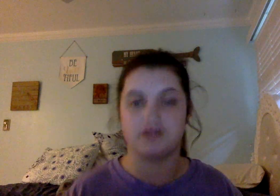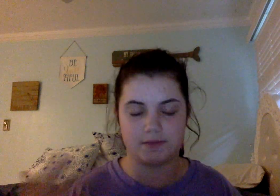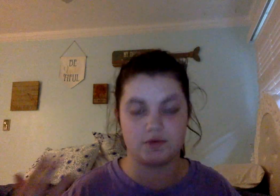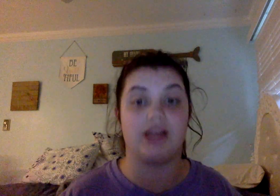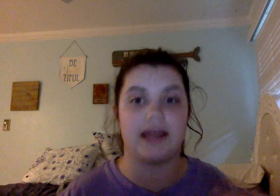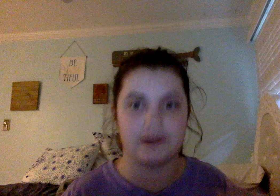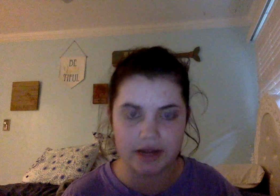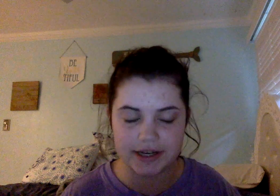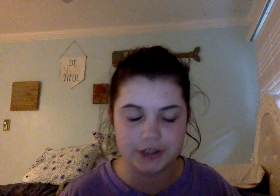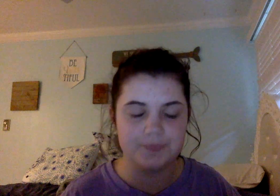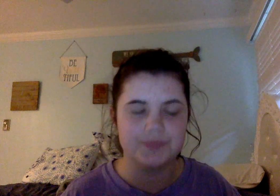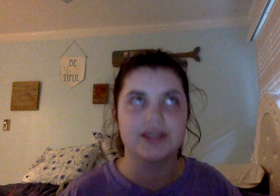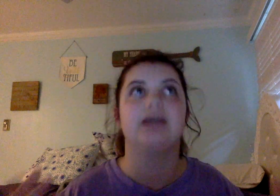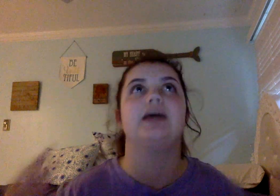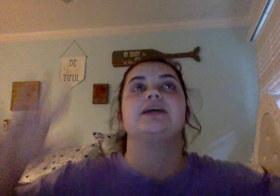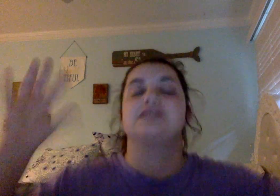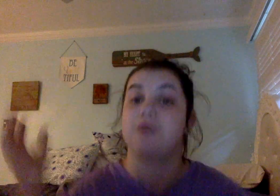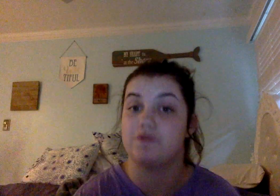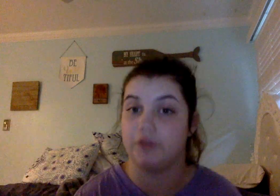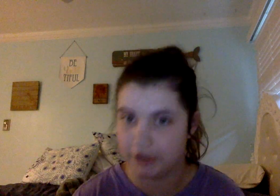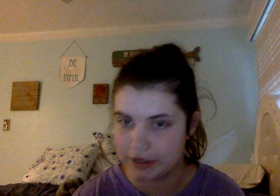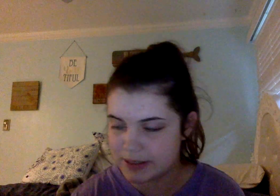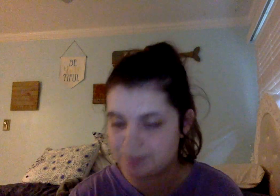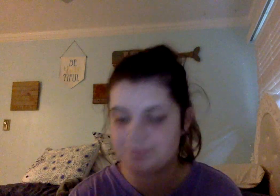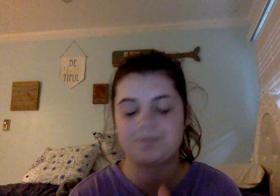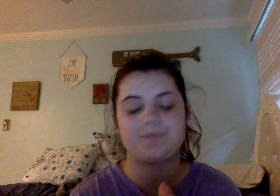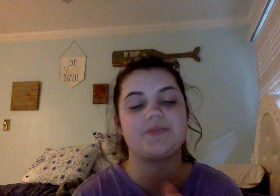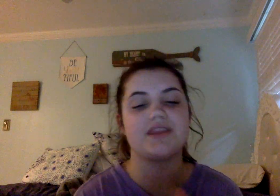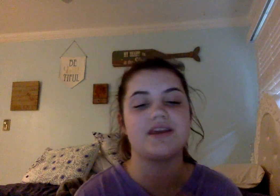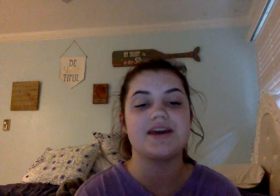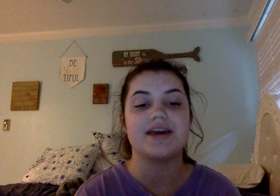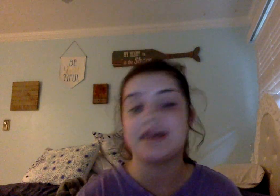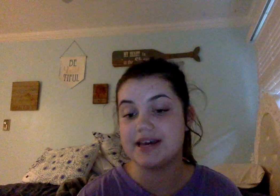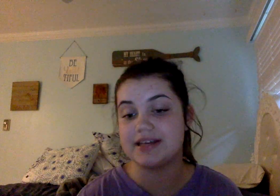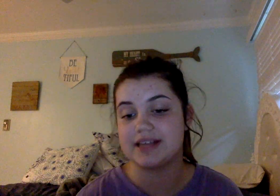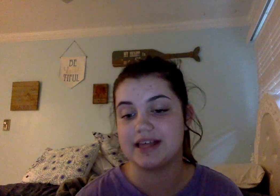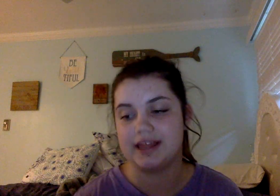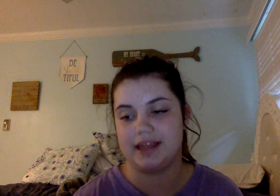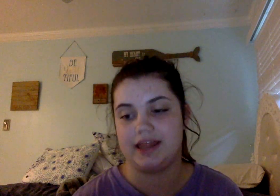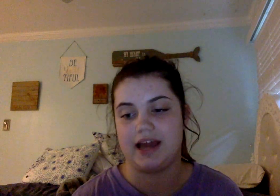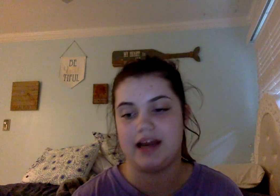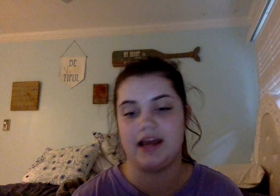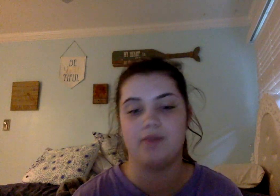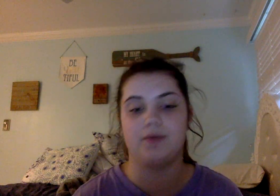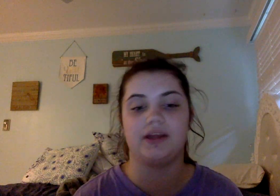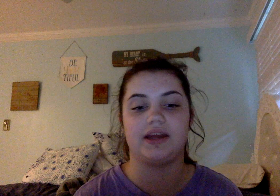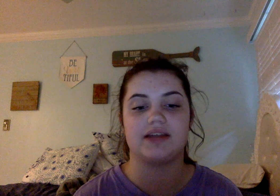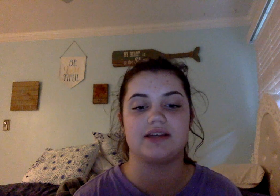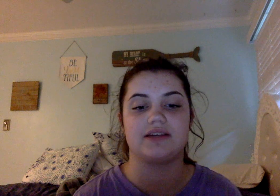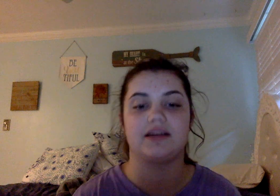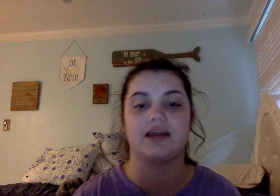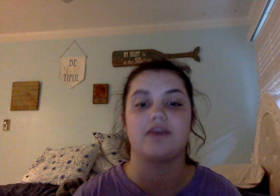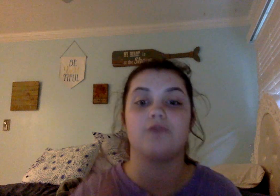times with a language, this is what I've learned, is that it really isn't like